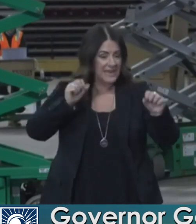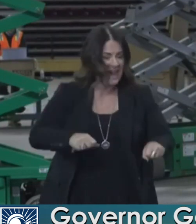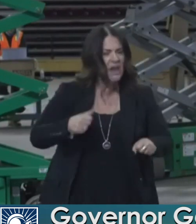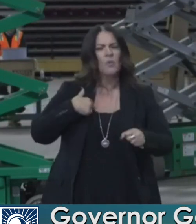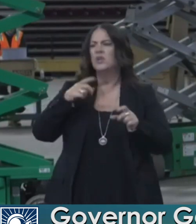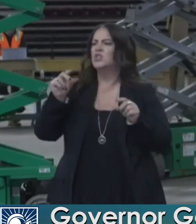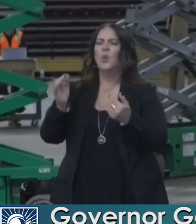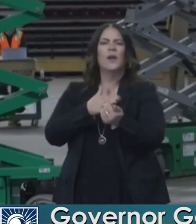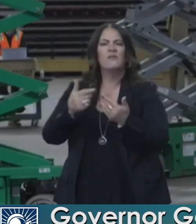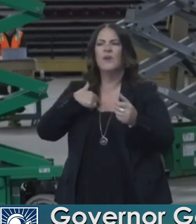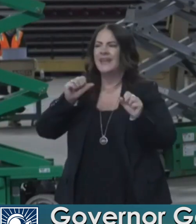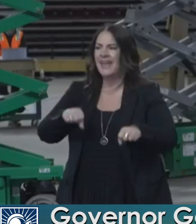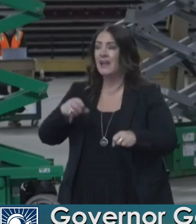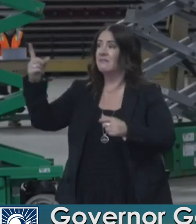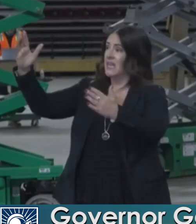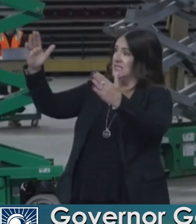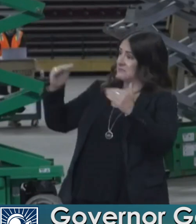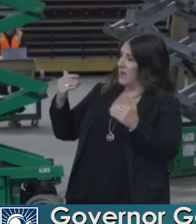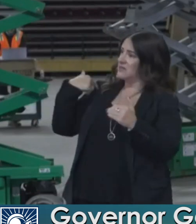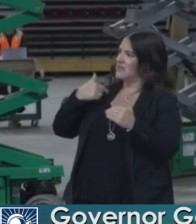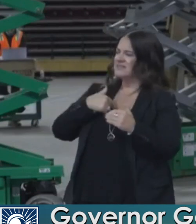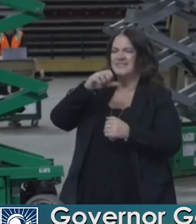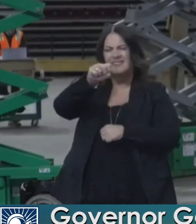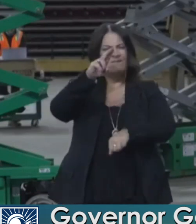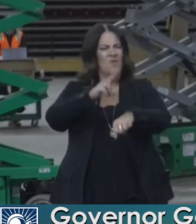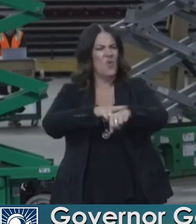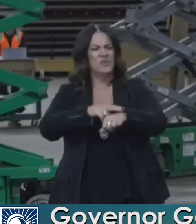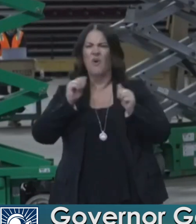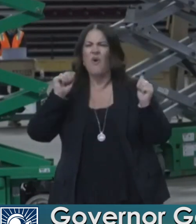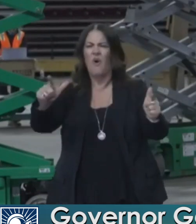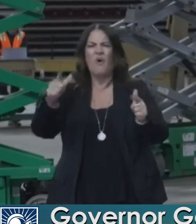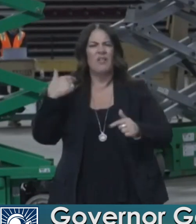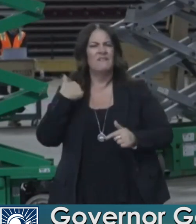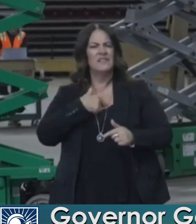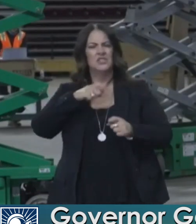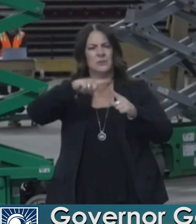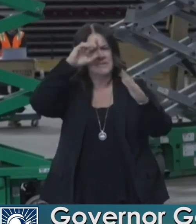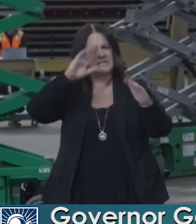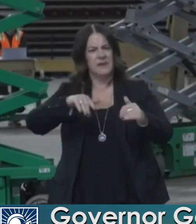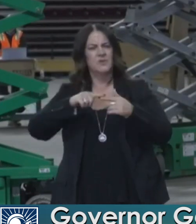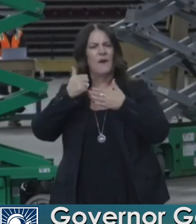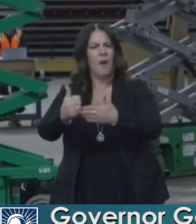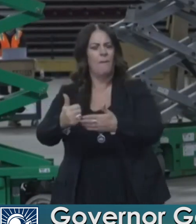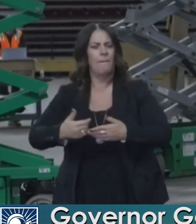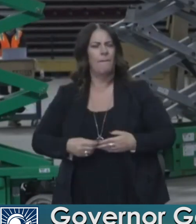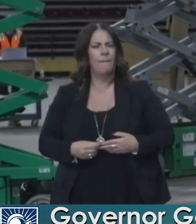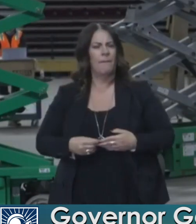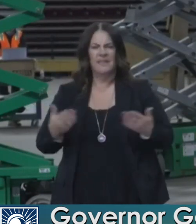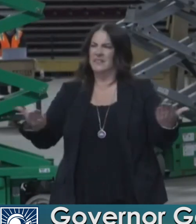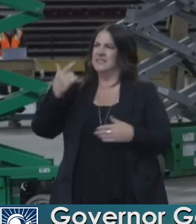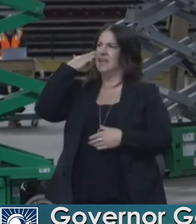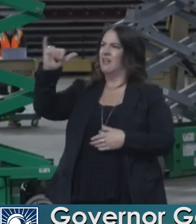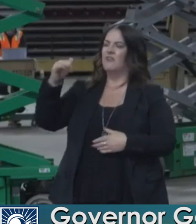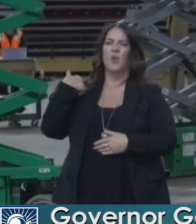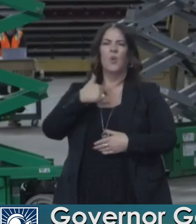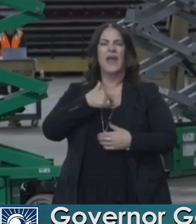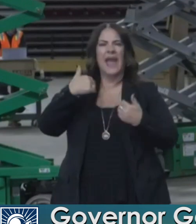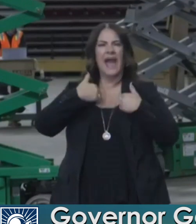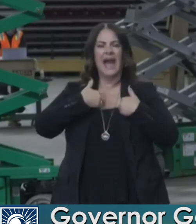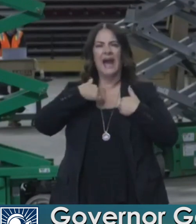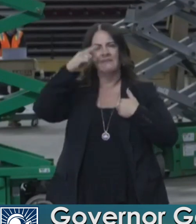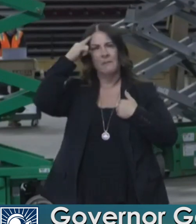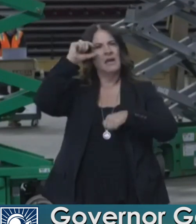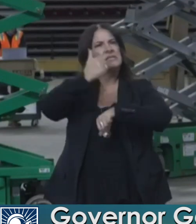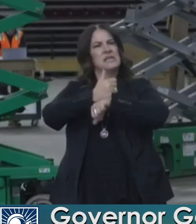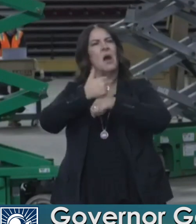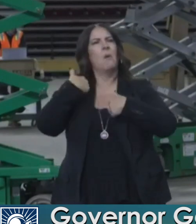we're expected to, yes, we should be expected to. This is the state of California. We have an abundant mindset, and